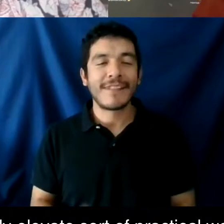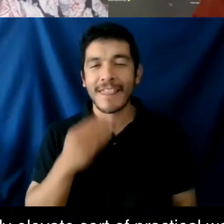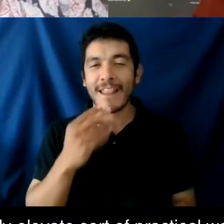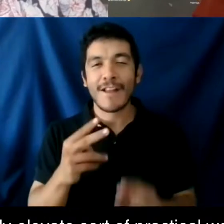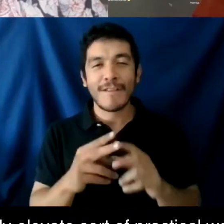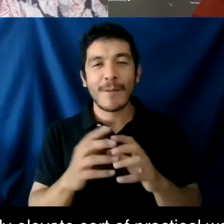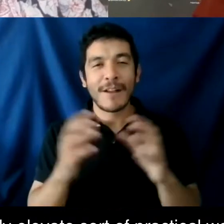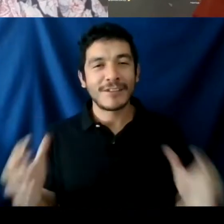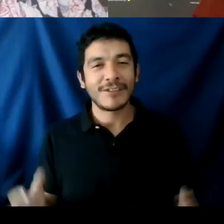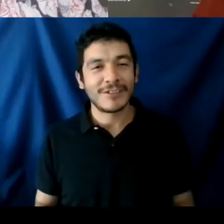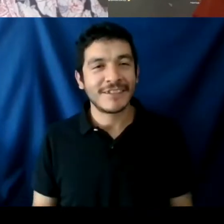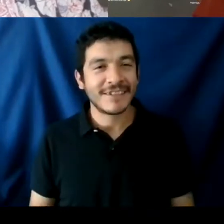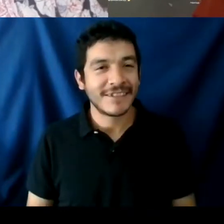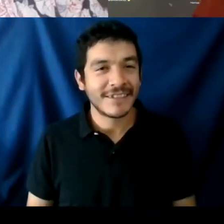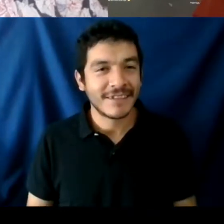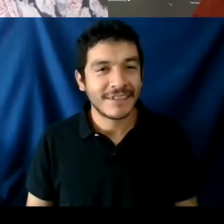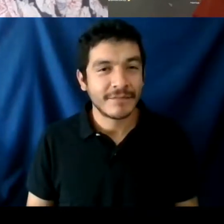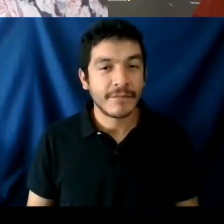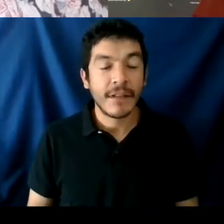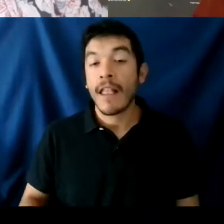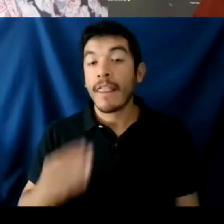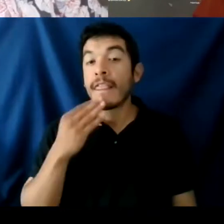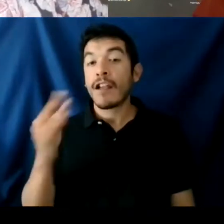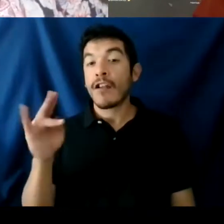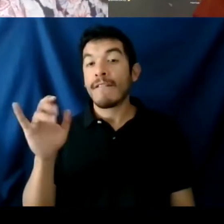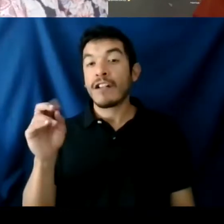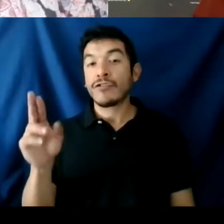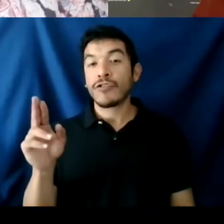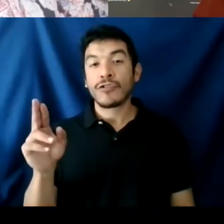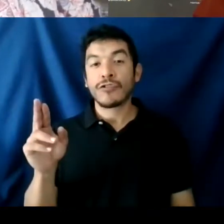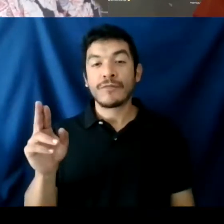much. Thank you, Victor. Dr. Berneda.